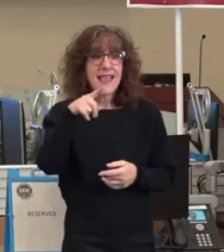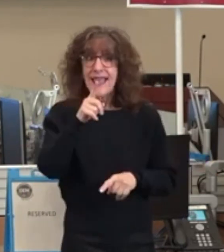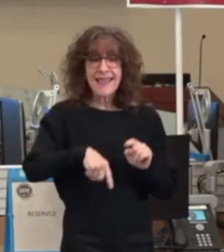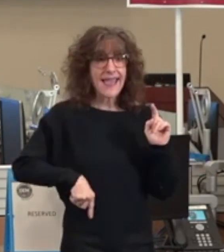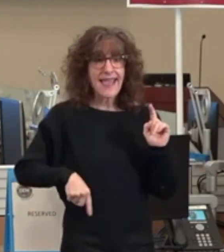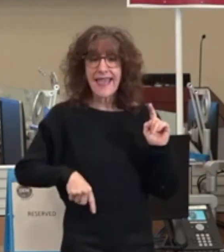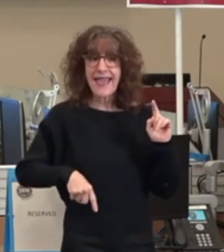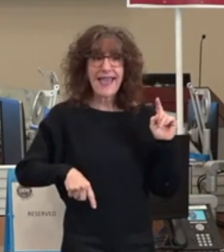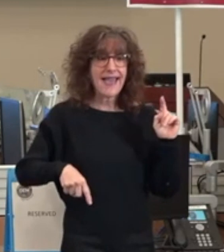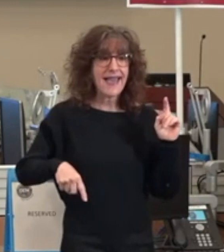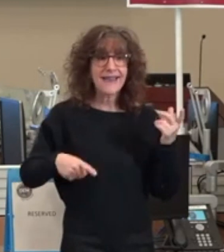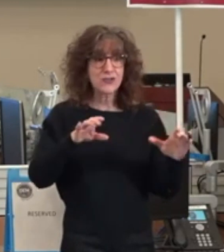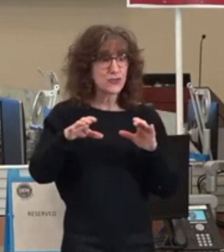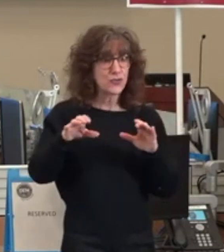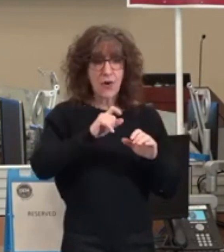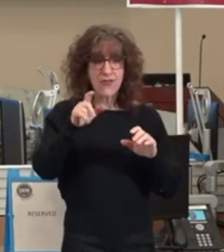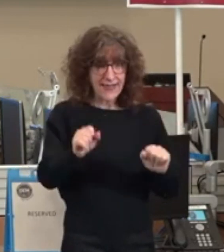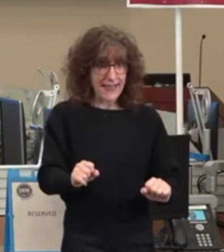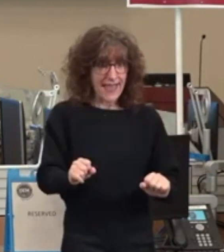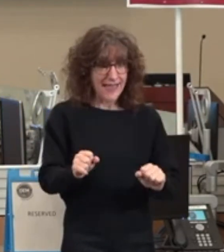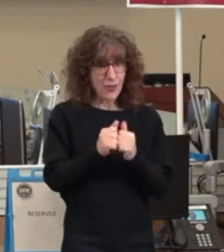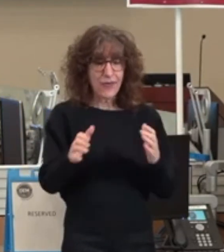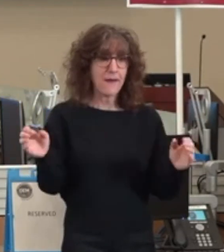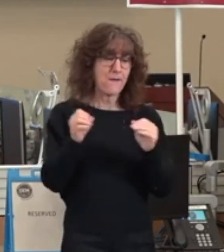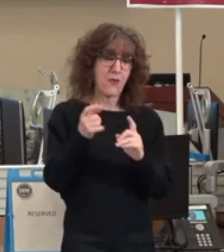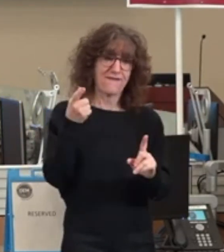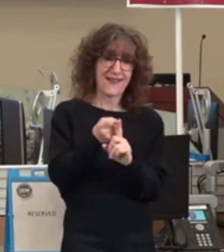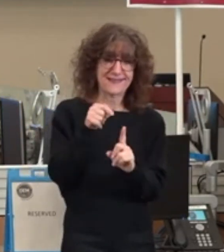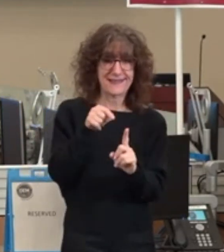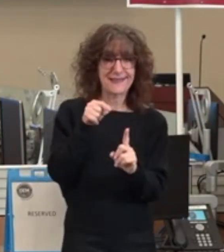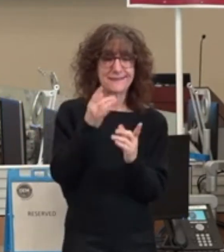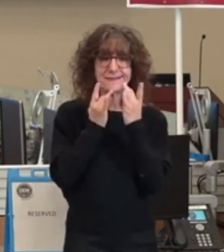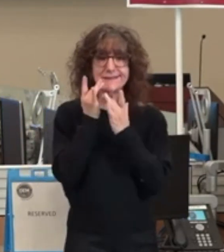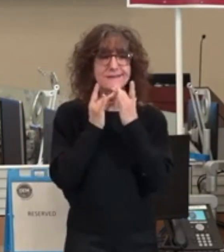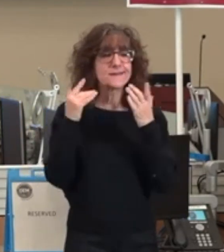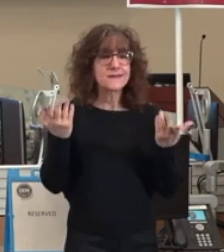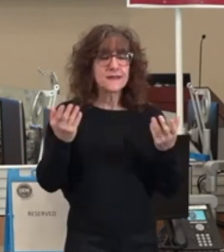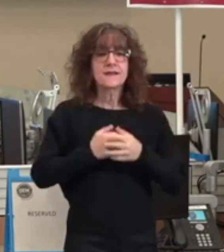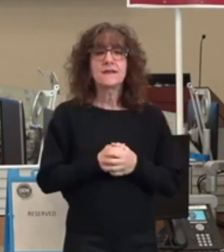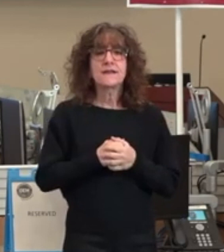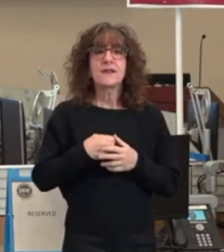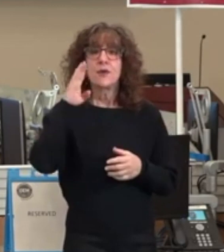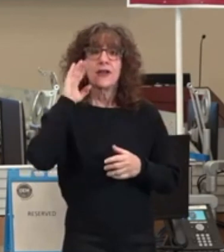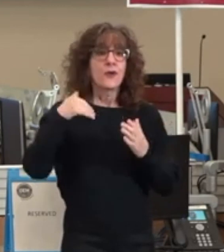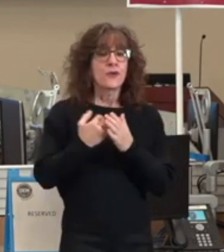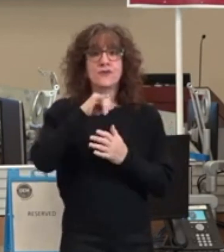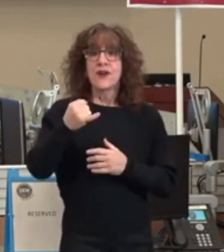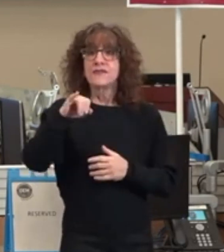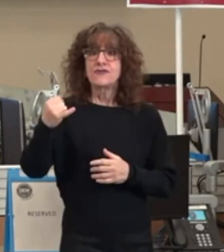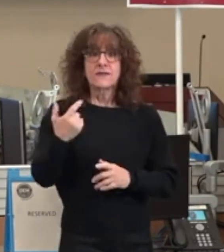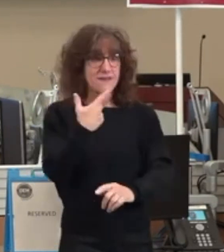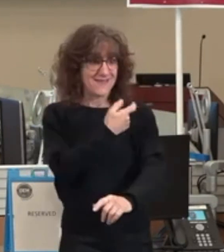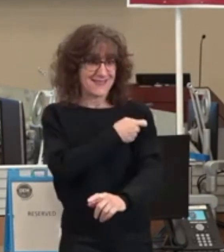able to utilize their full capacity to vaccinate Prince Georgians due to the lack of vaccines. We know that the new Johnson &